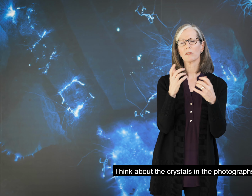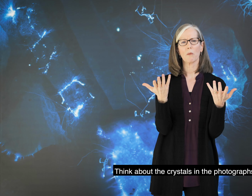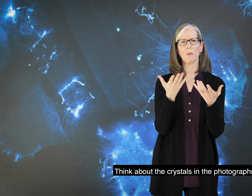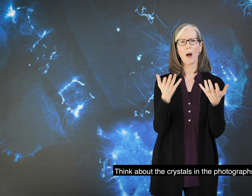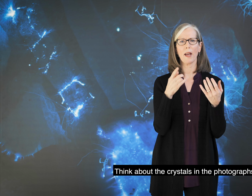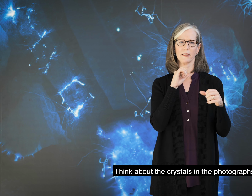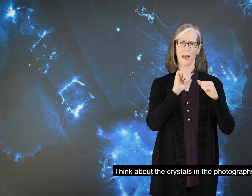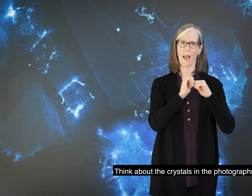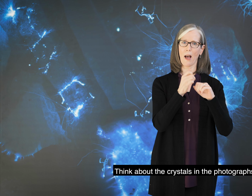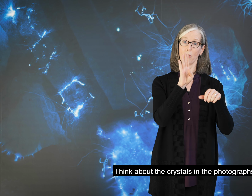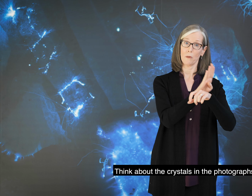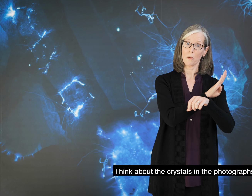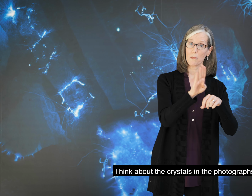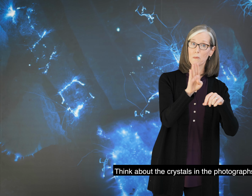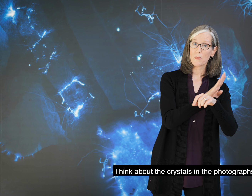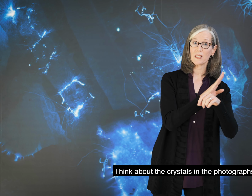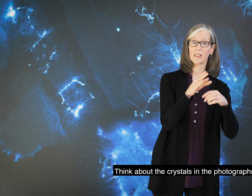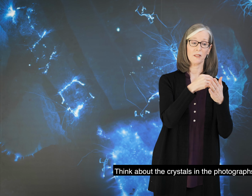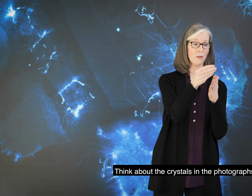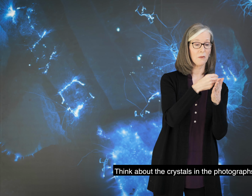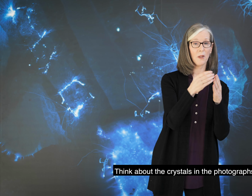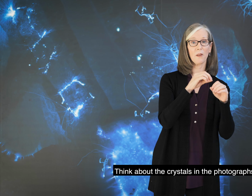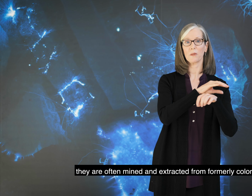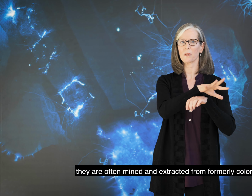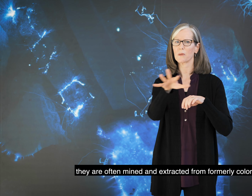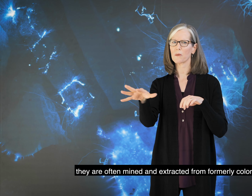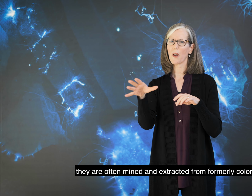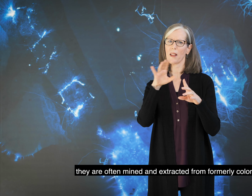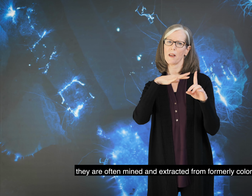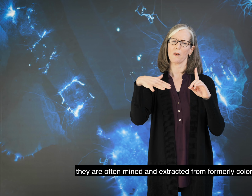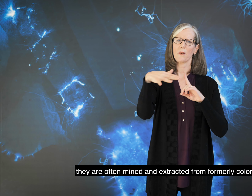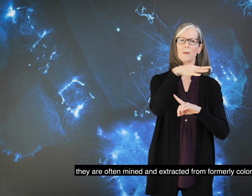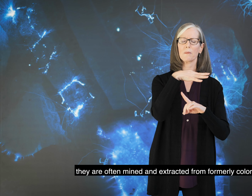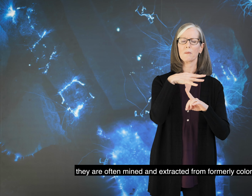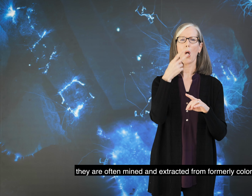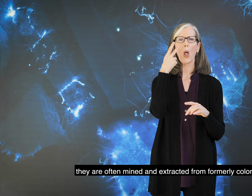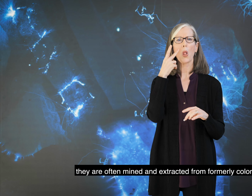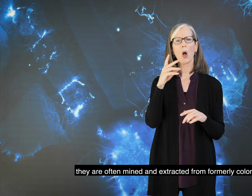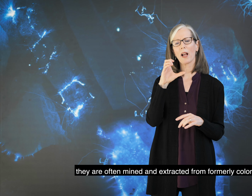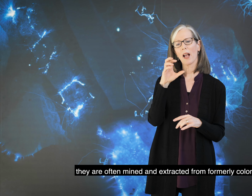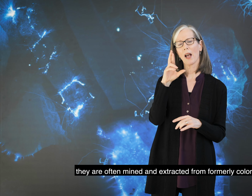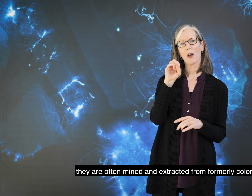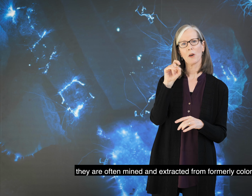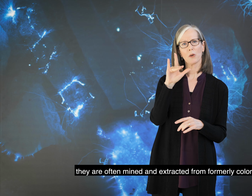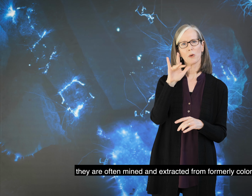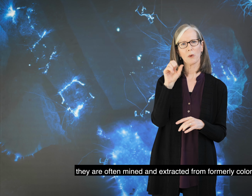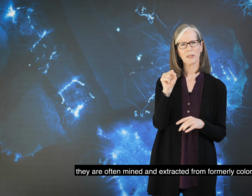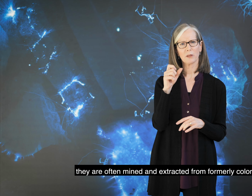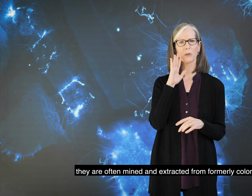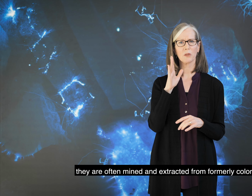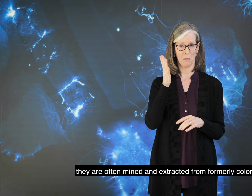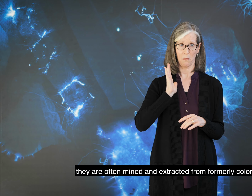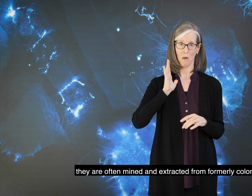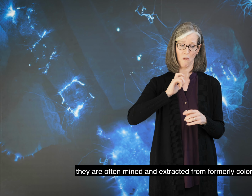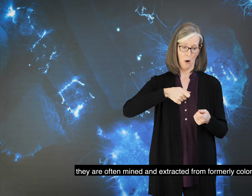Think about the crystals in the photographs. They are often mined and extracted from formerly colonized nations.